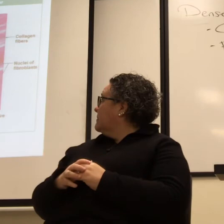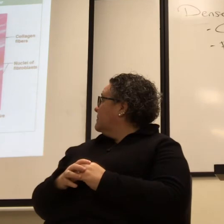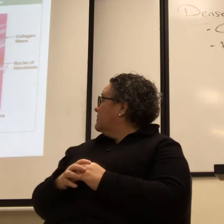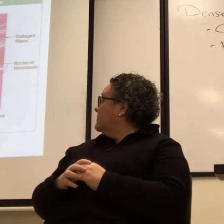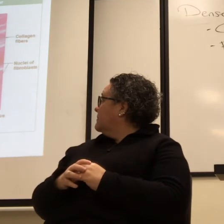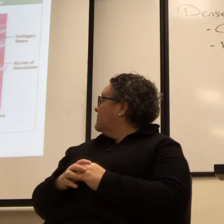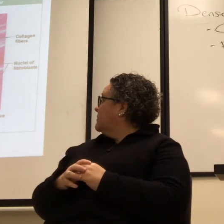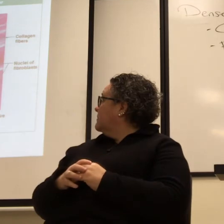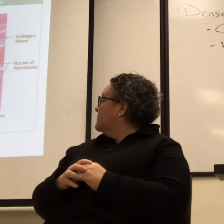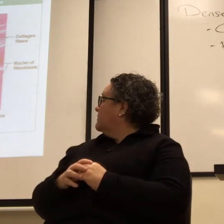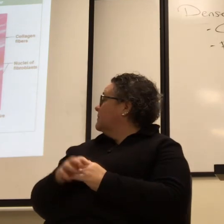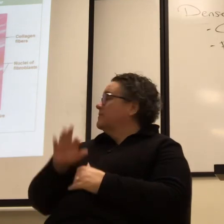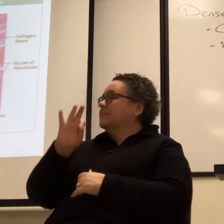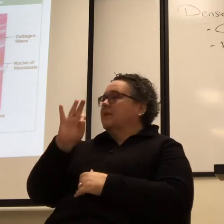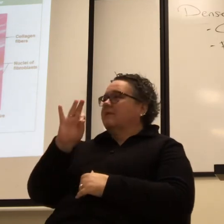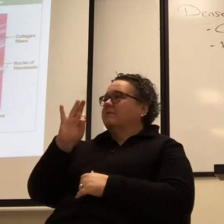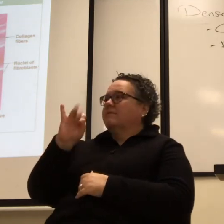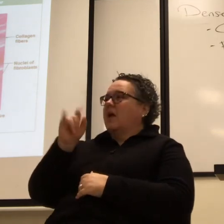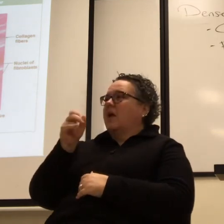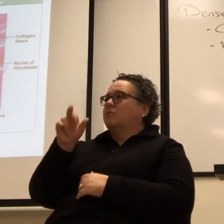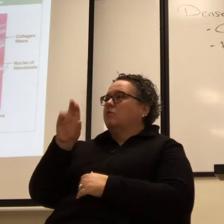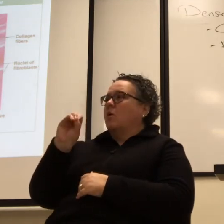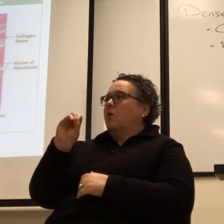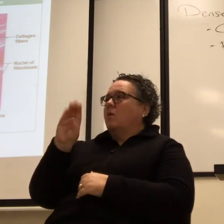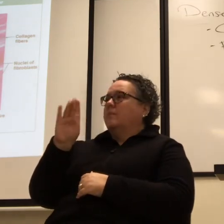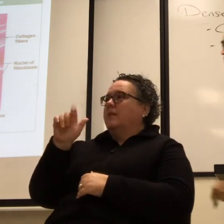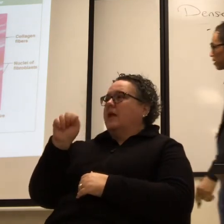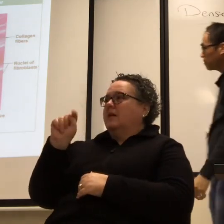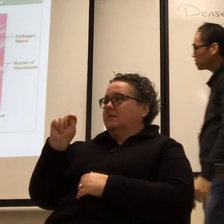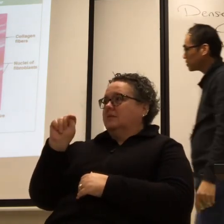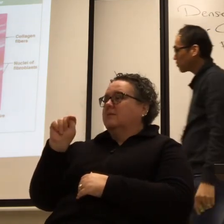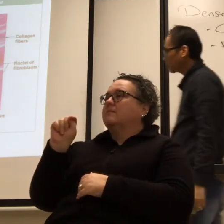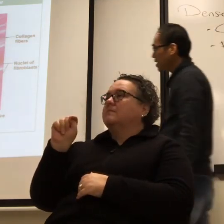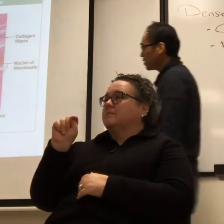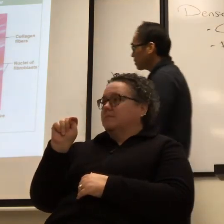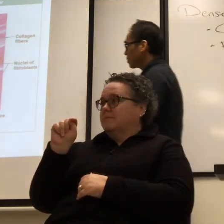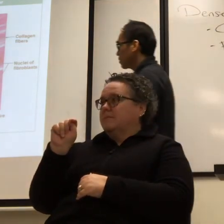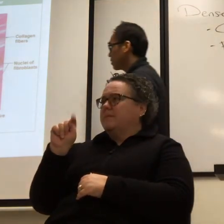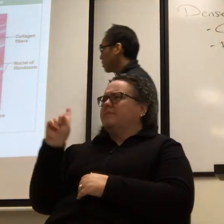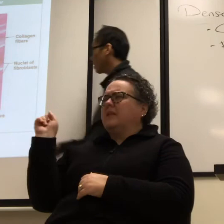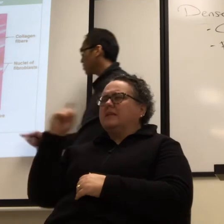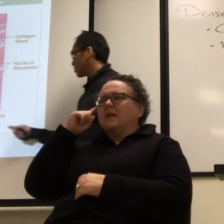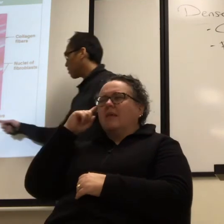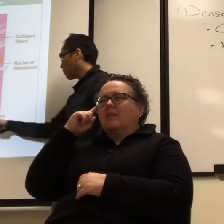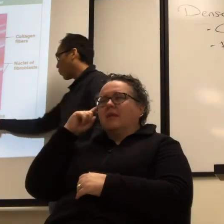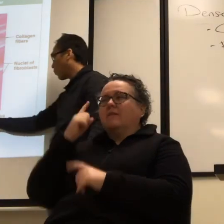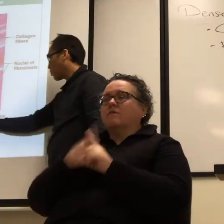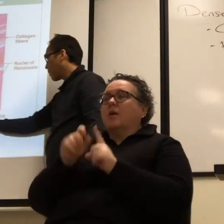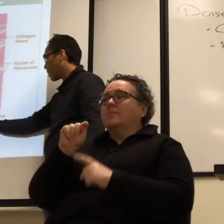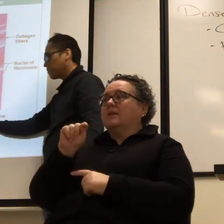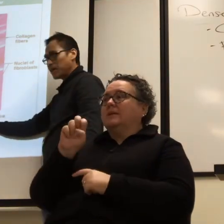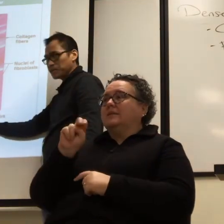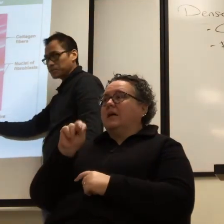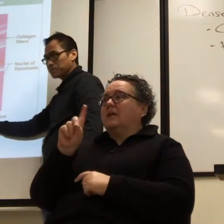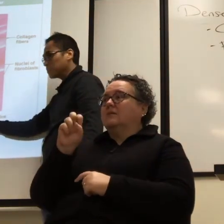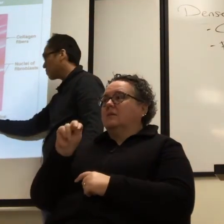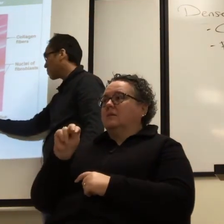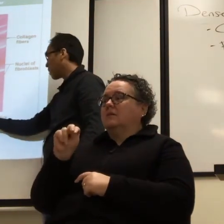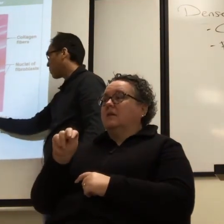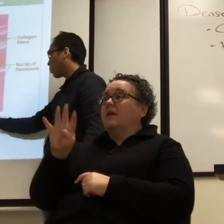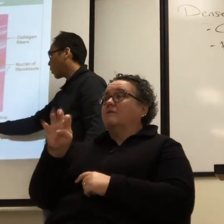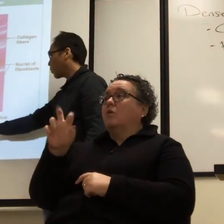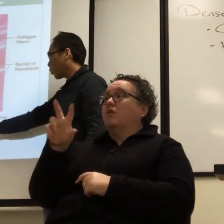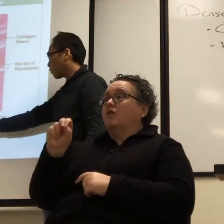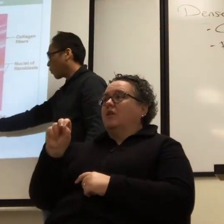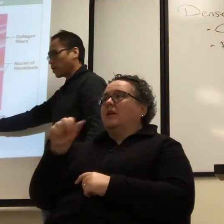Fibroblast. So tendon, ligament are the best examples. I believe this is from tendon. This is a 430 magnification.